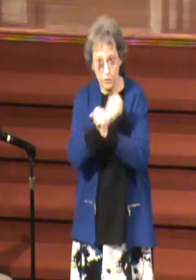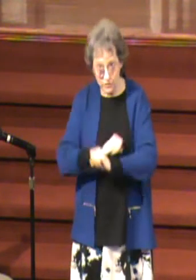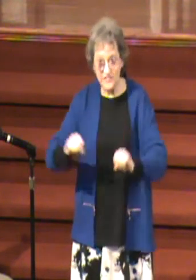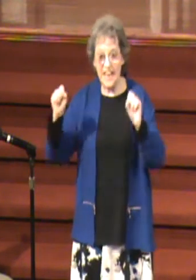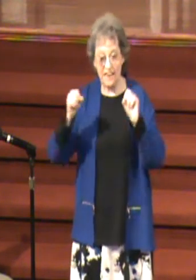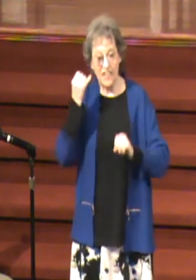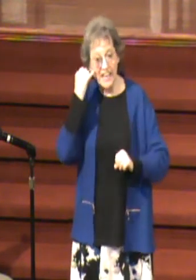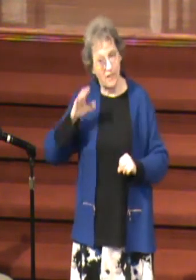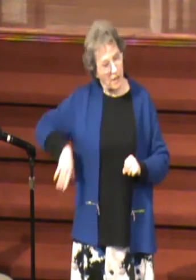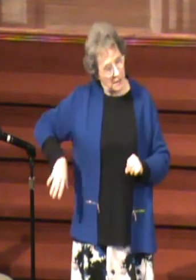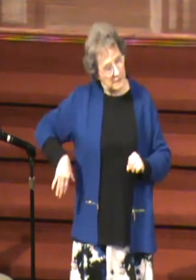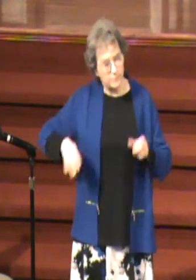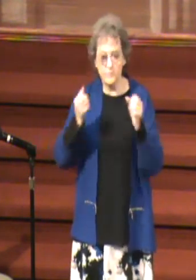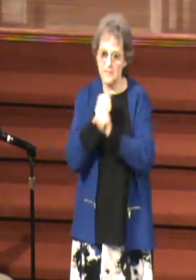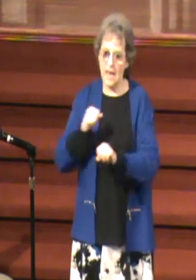that day.